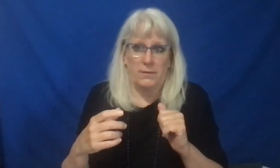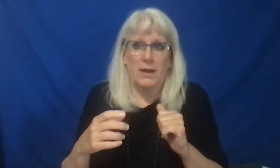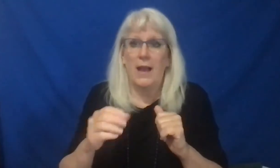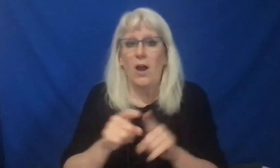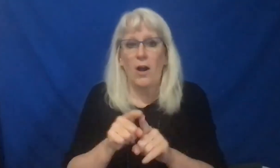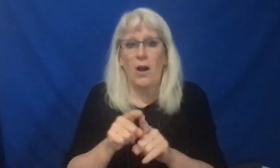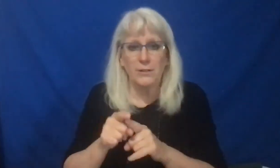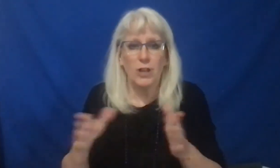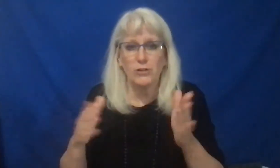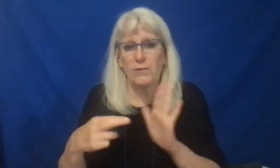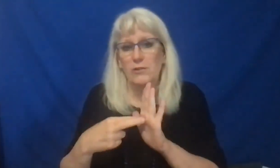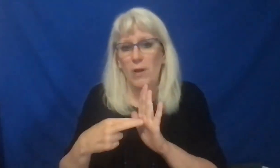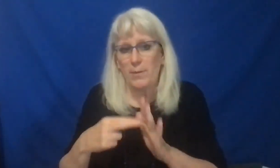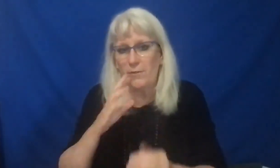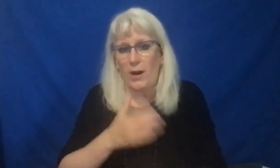service reps for our area.